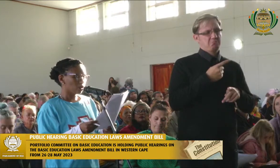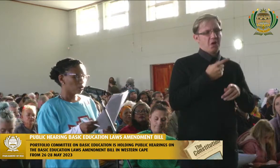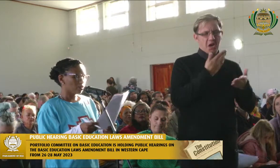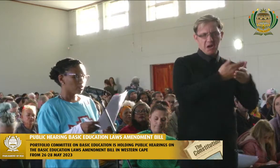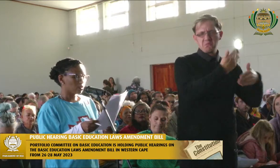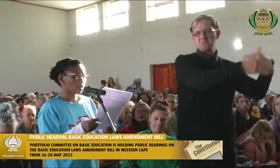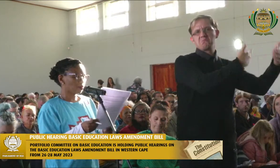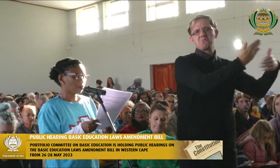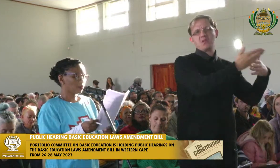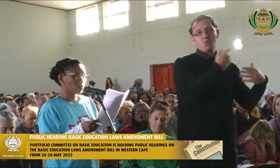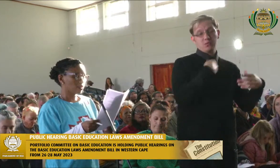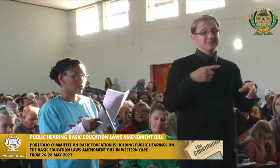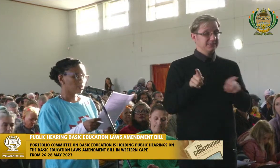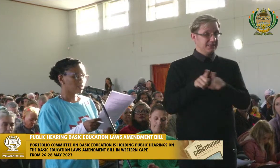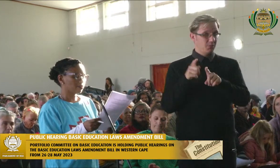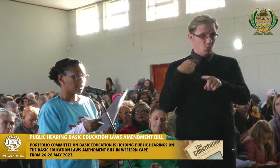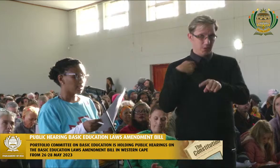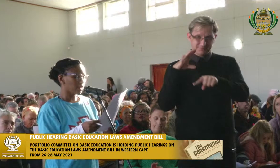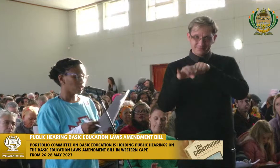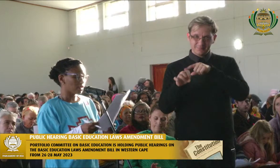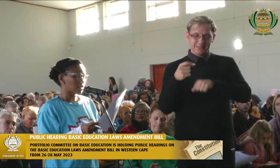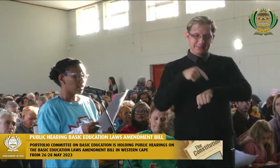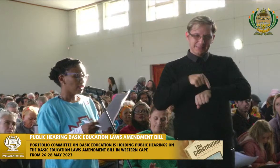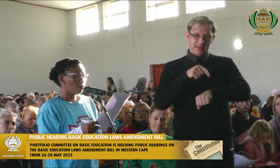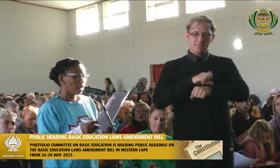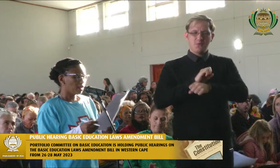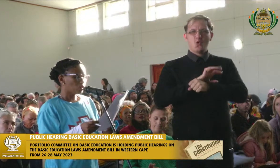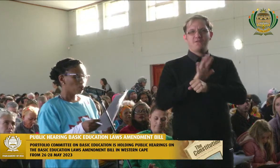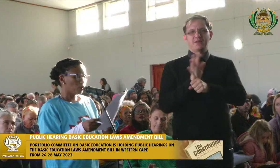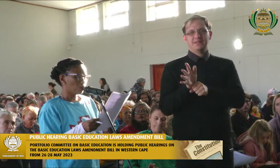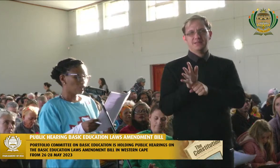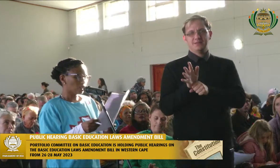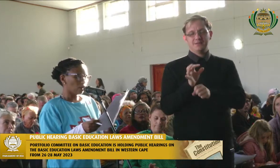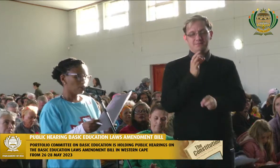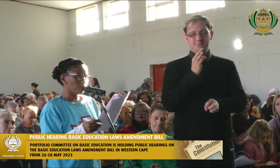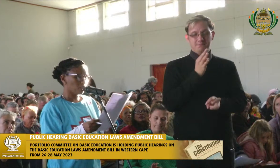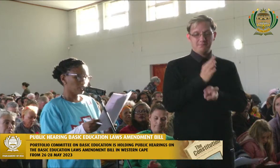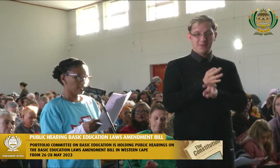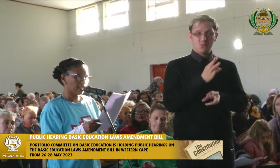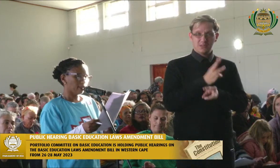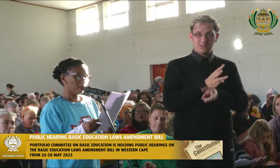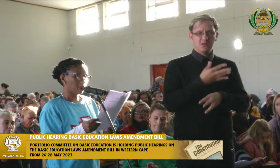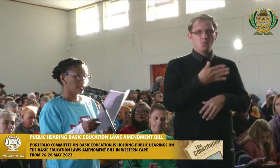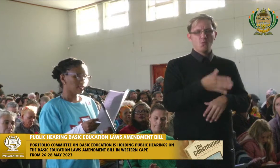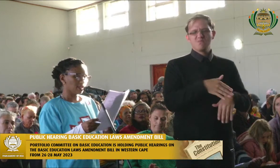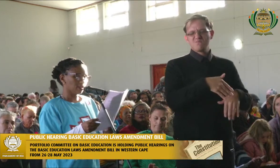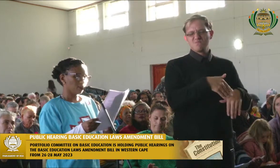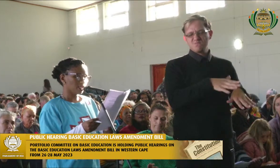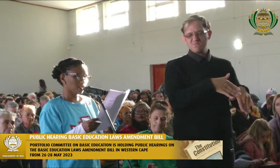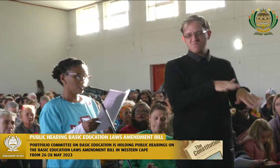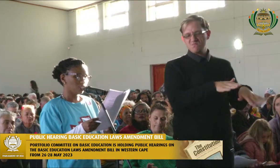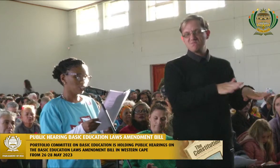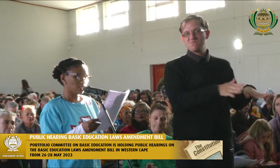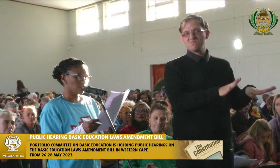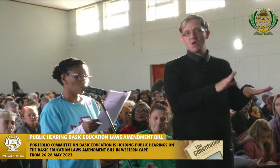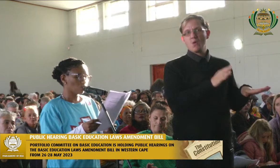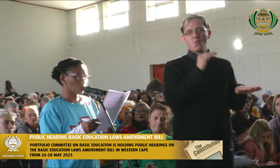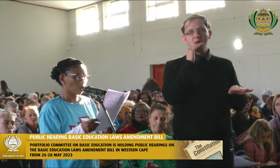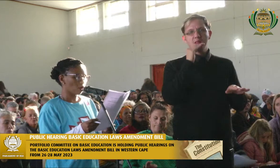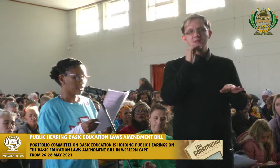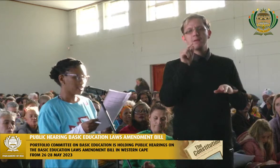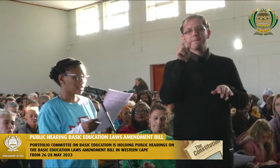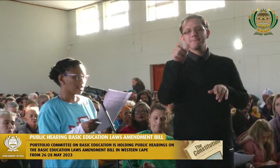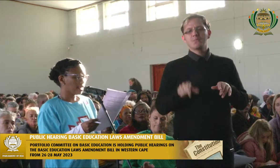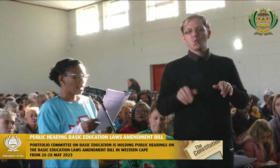discovered during the COVID with the vaccinations. Parents will be pushed out of the picture and their place taken by strategic and